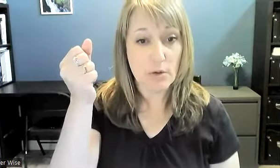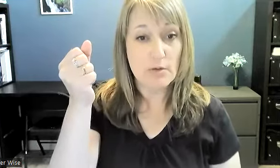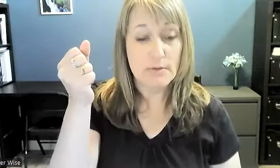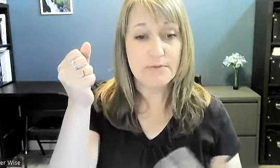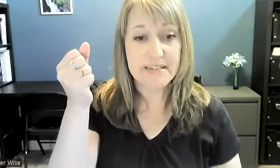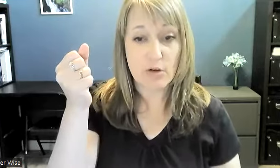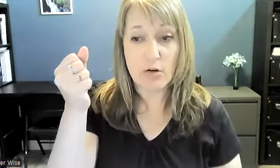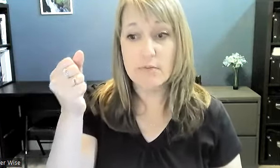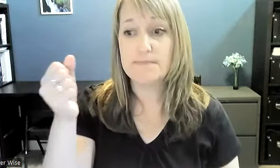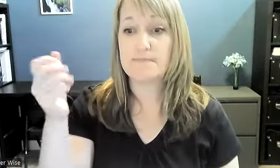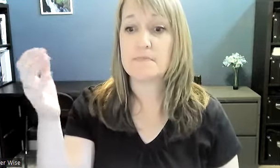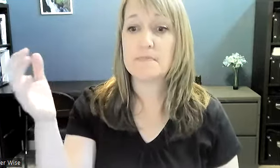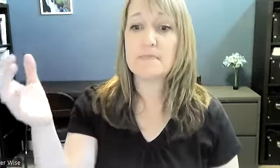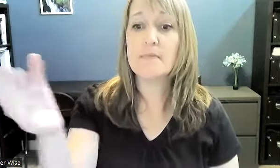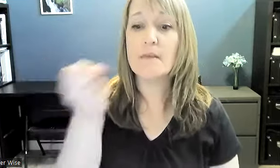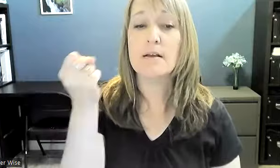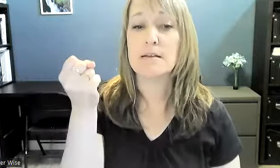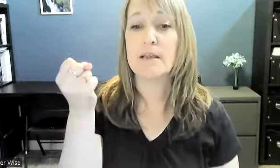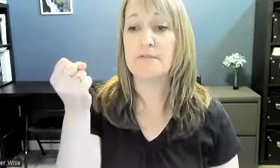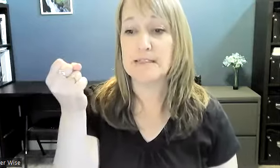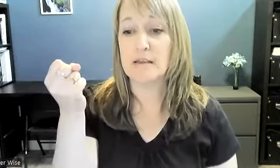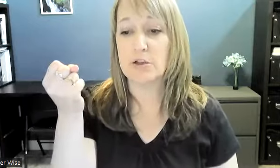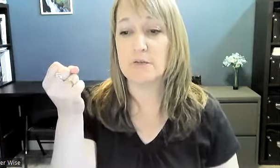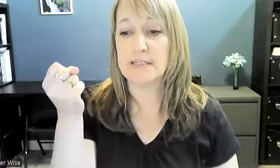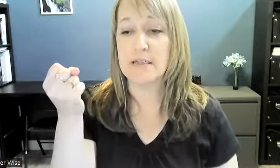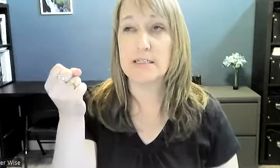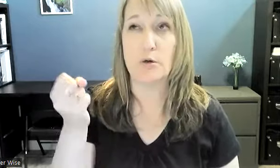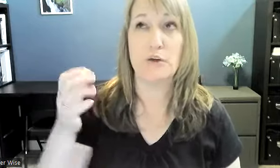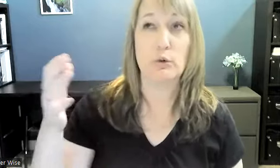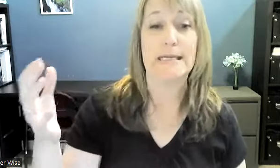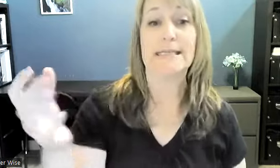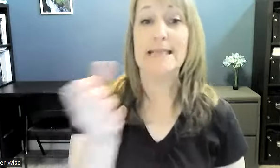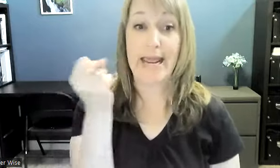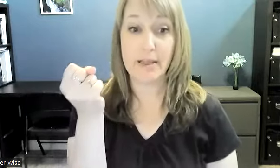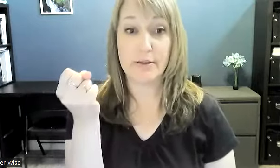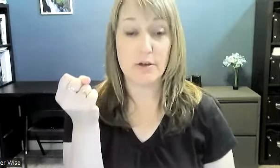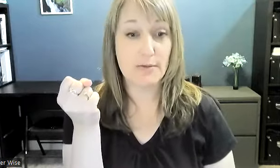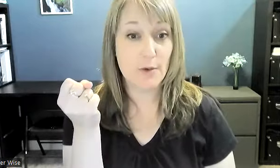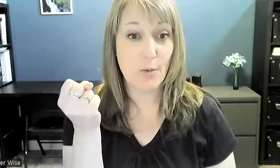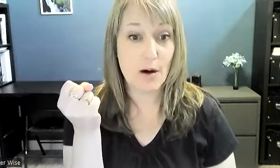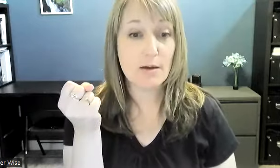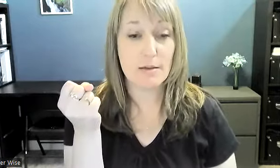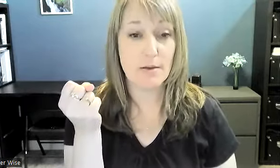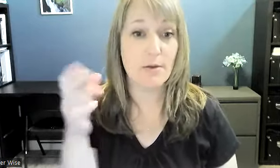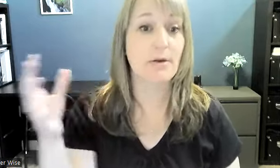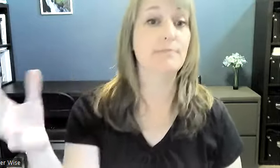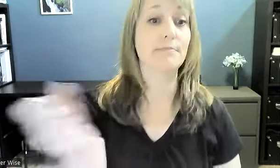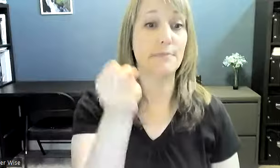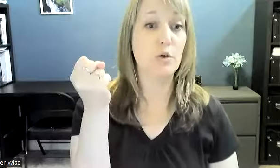literal, physical, something that you do physically. So if you take the dog for a walk, that's how you do it. You grab